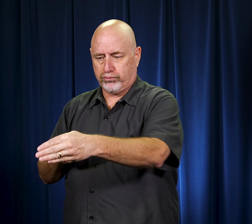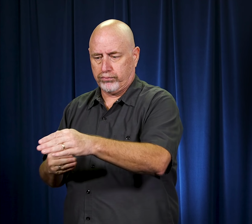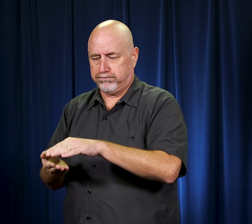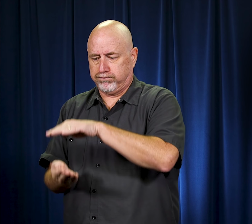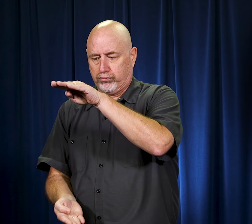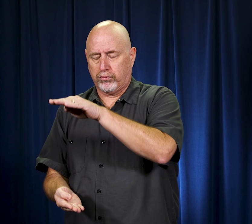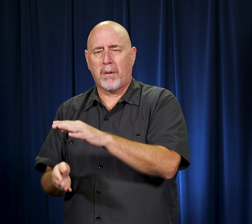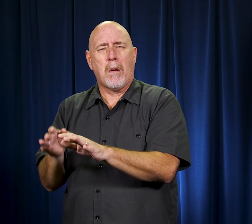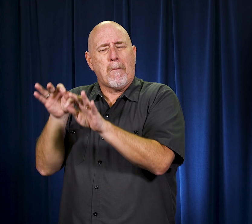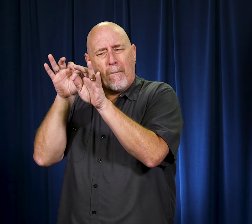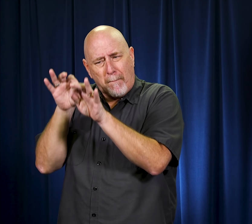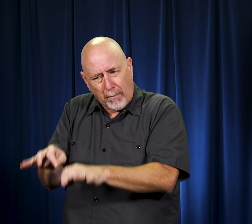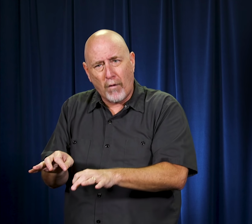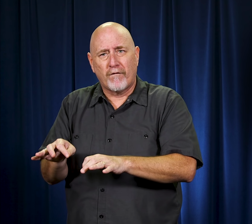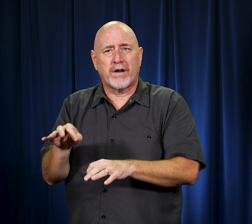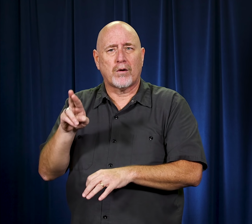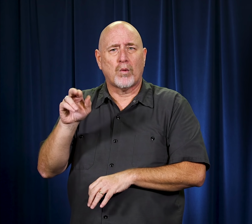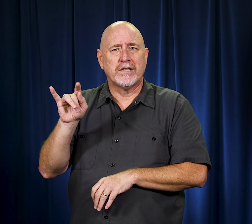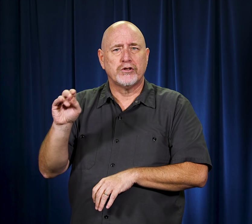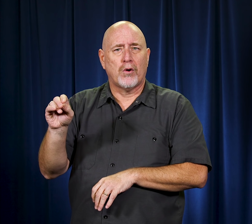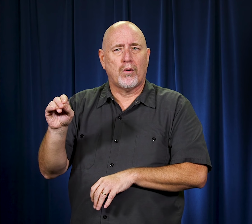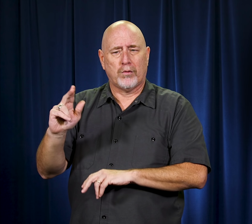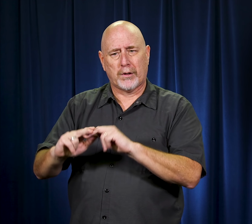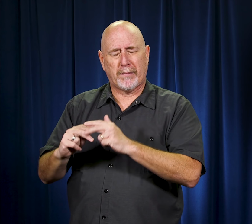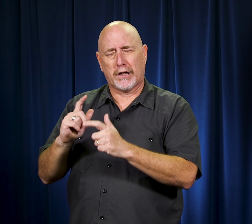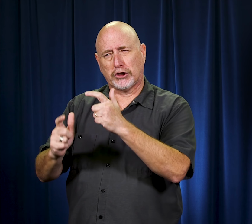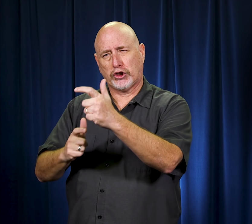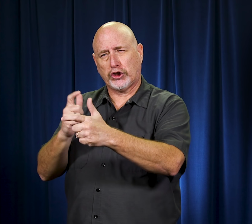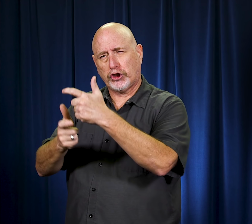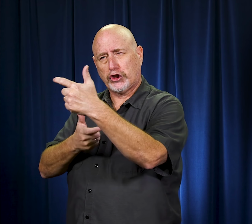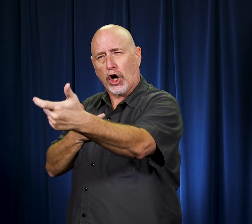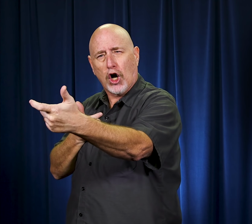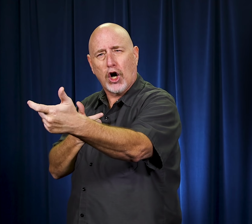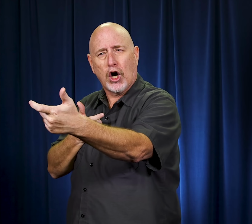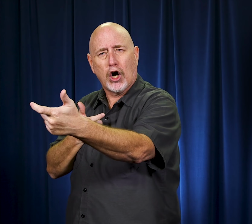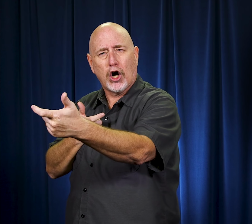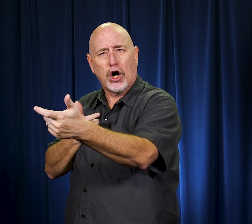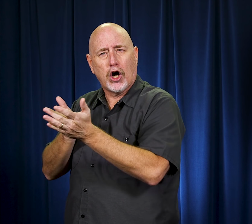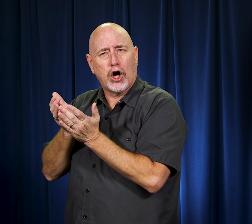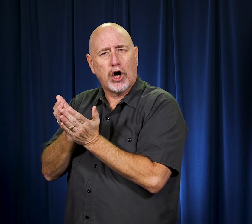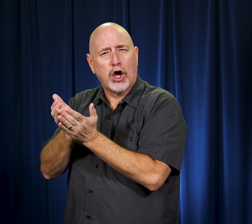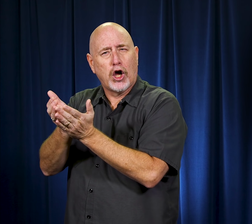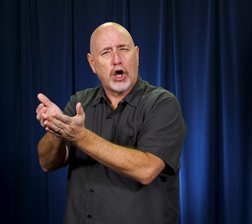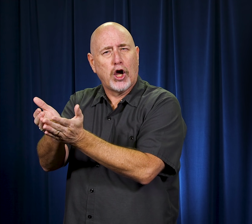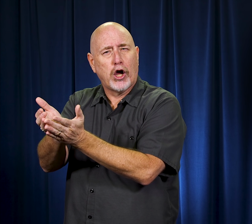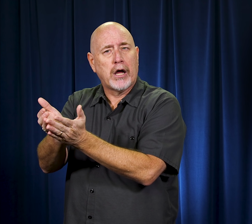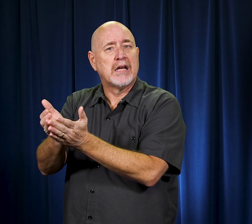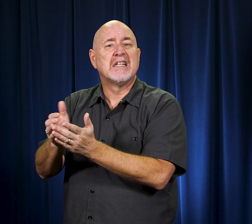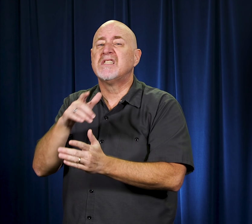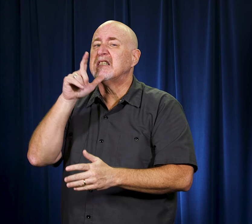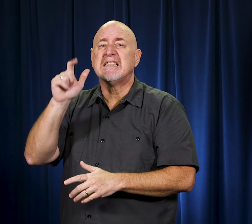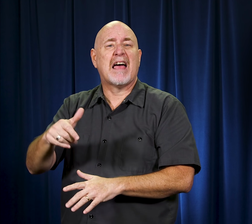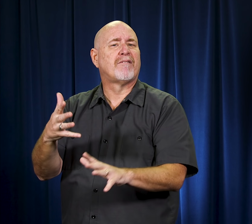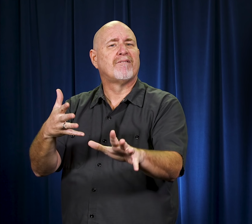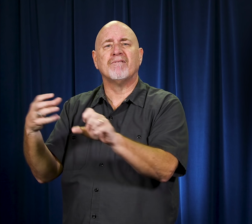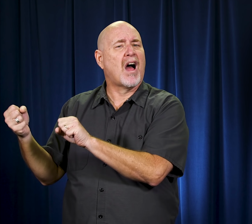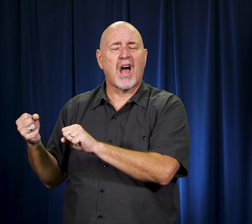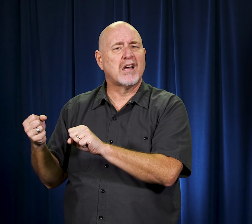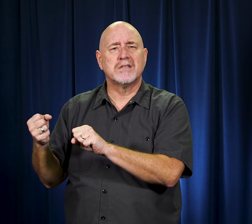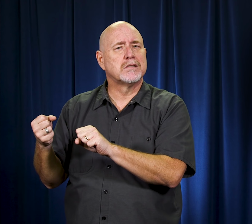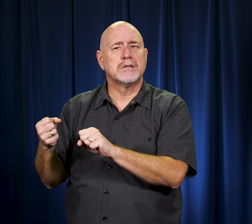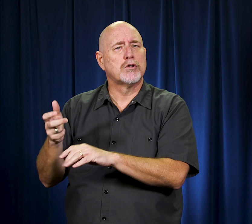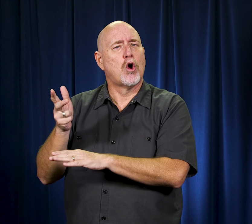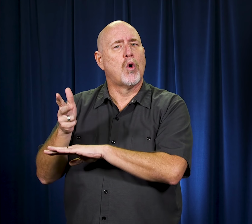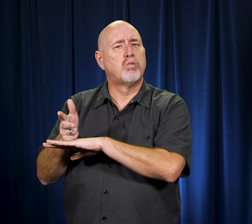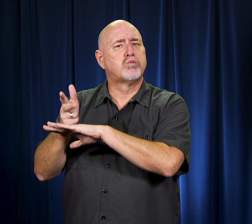ratio is the perfect ratio to build a huge boat that doesn't need to go anywhere very quickly, but